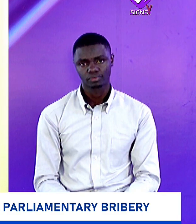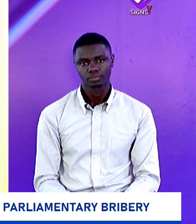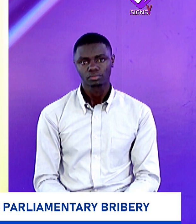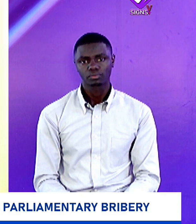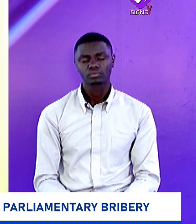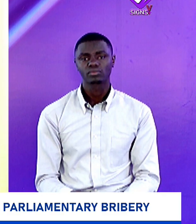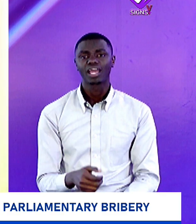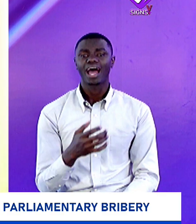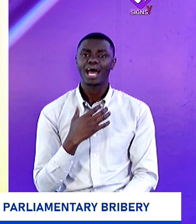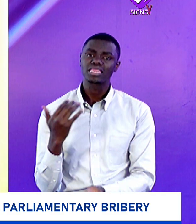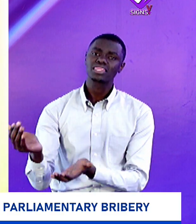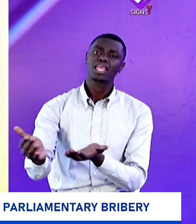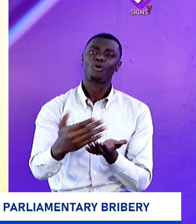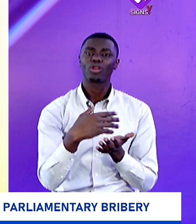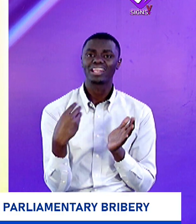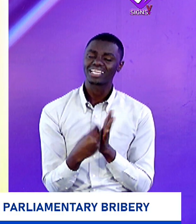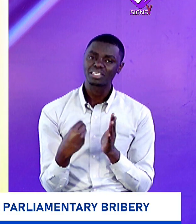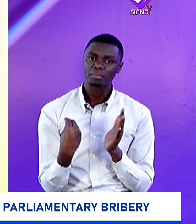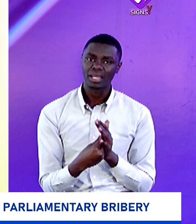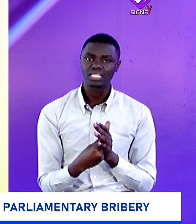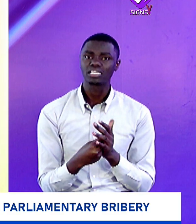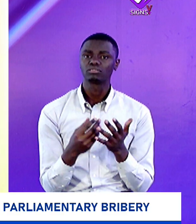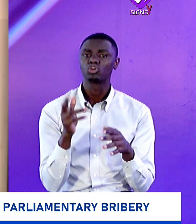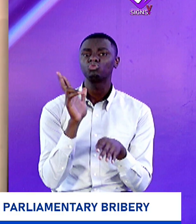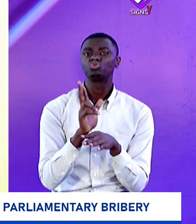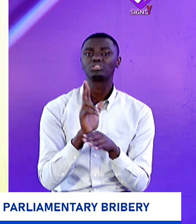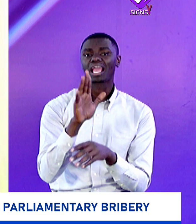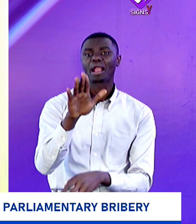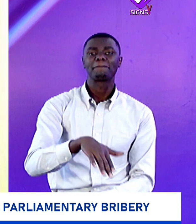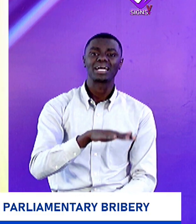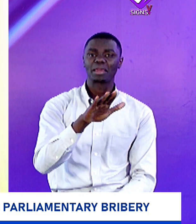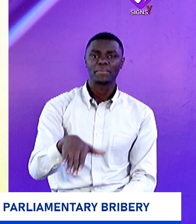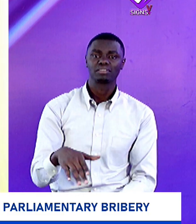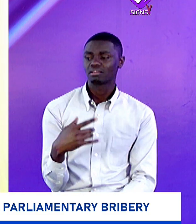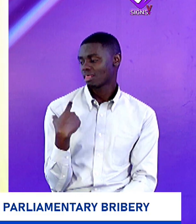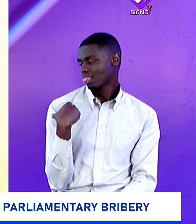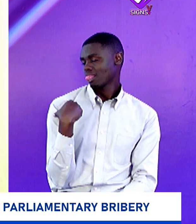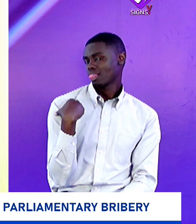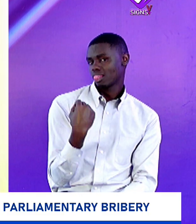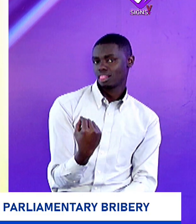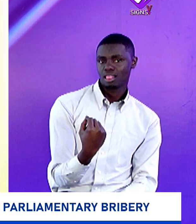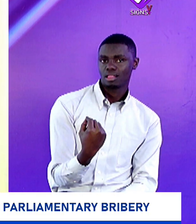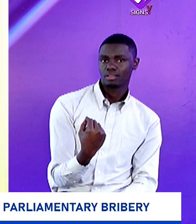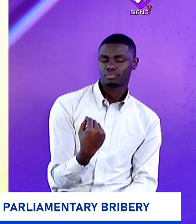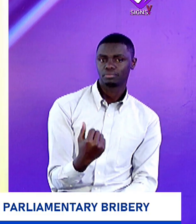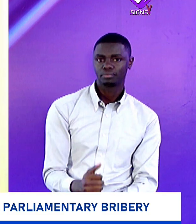And they are collecting money in the name of Parliament. The latest